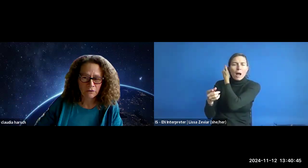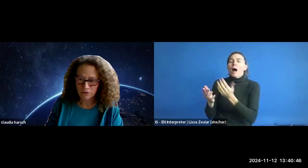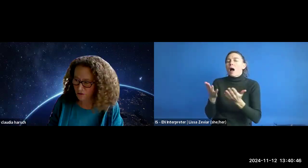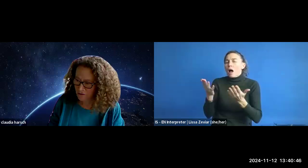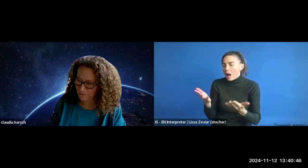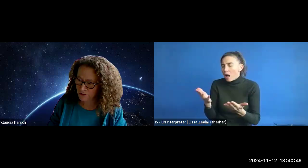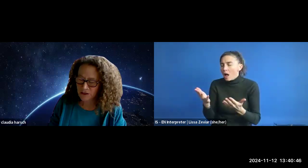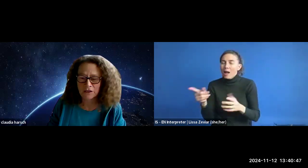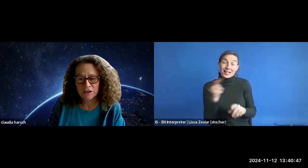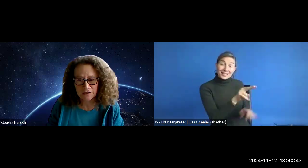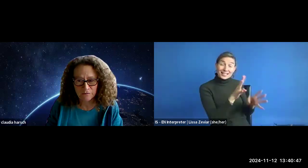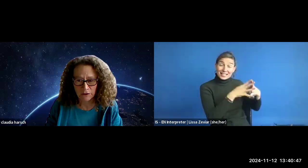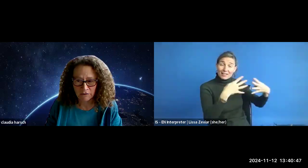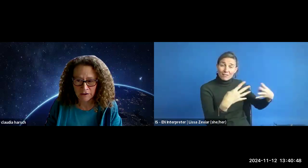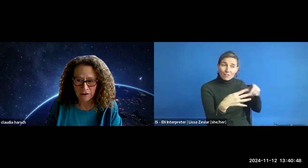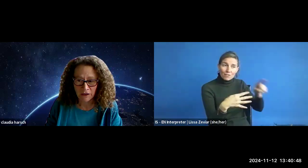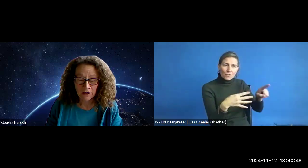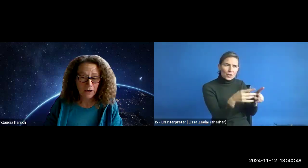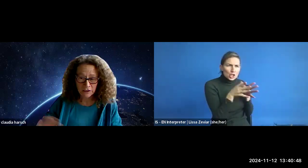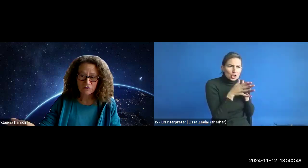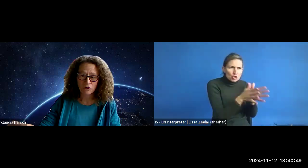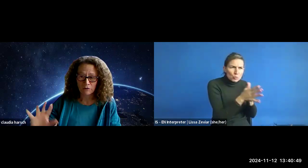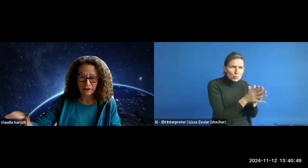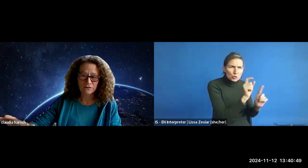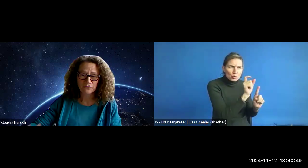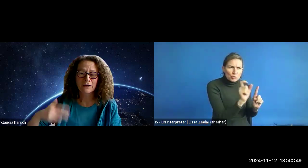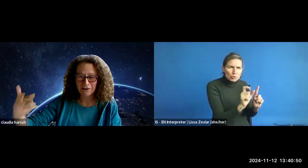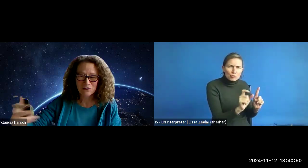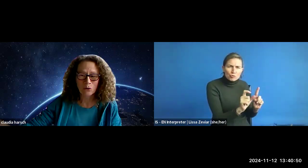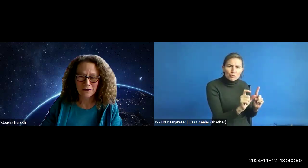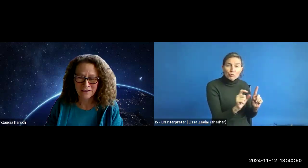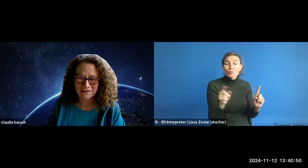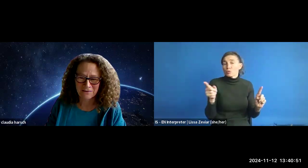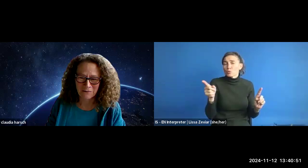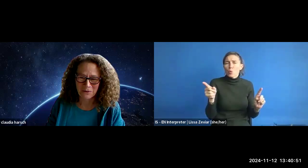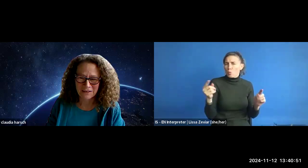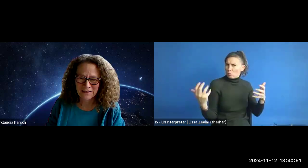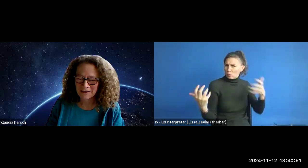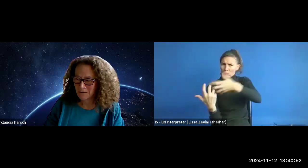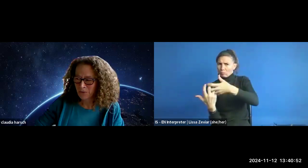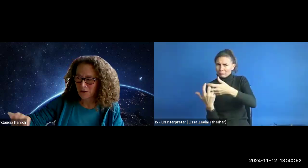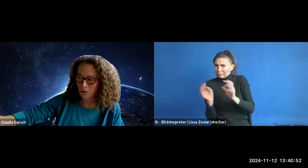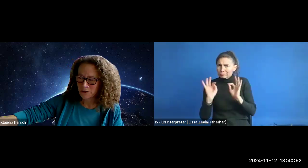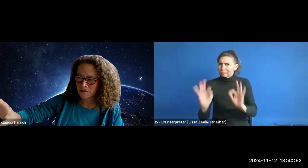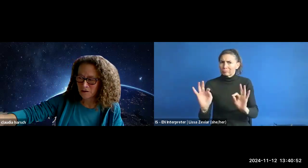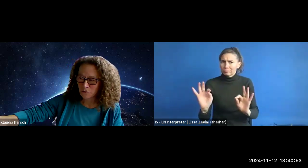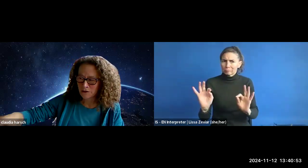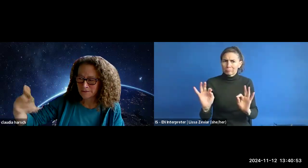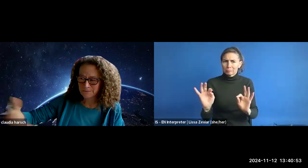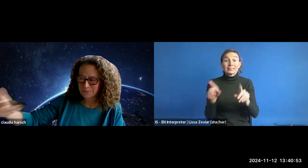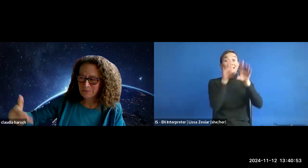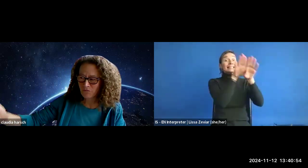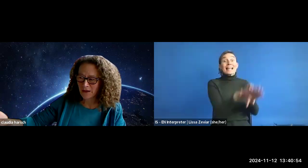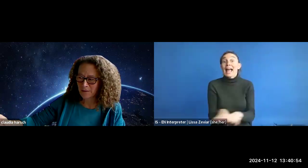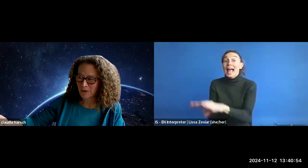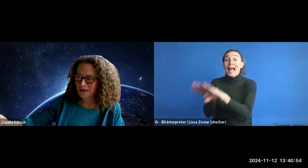the wording of your descriptors in the assessment criteria. And that's normal, that's fine, that's local test development. And all these